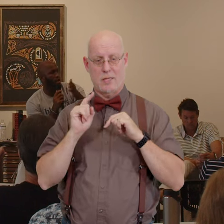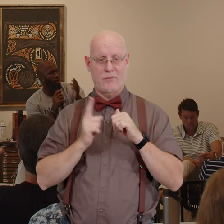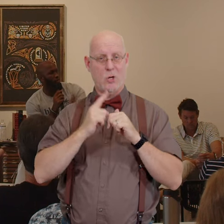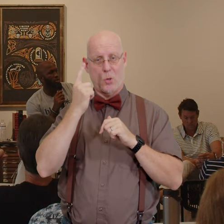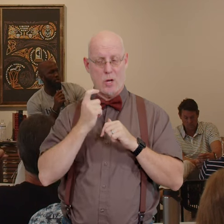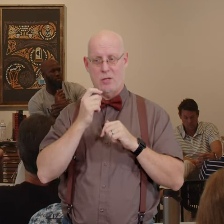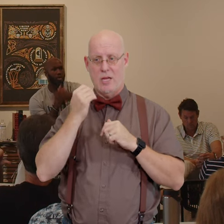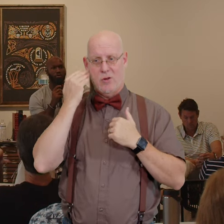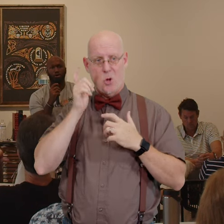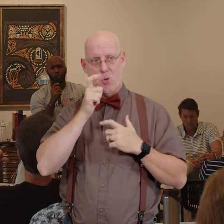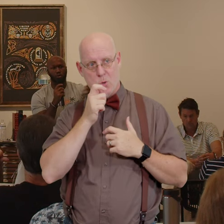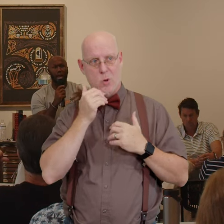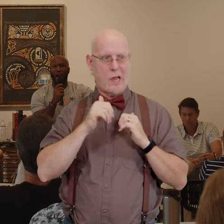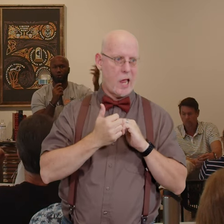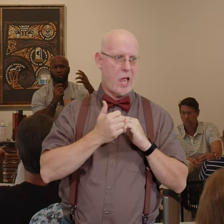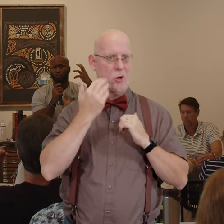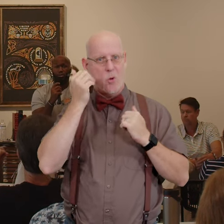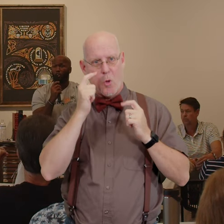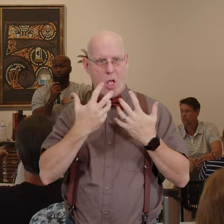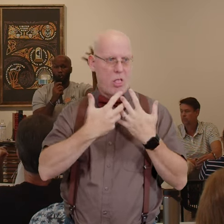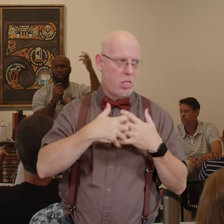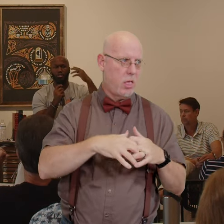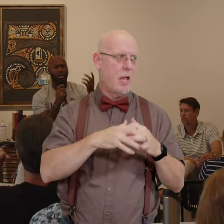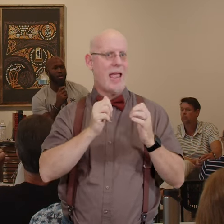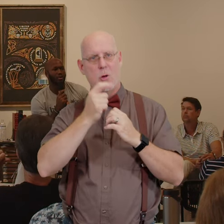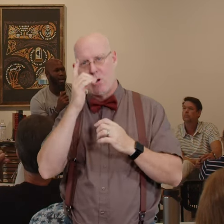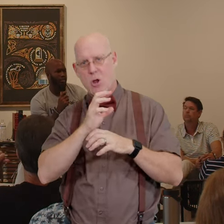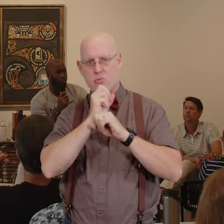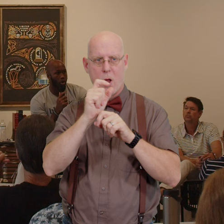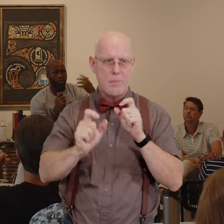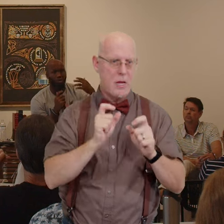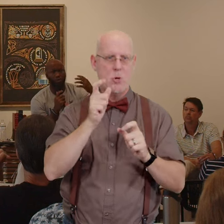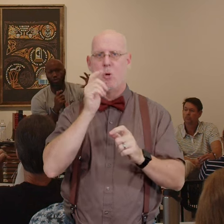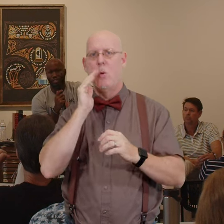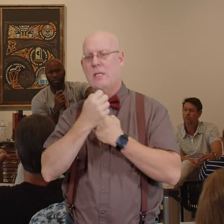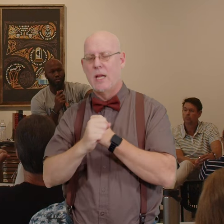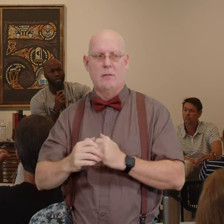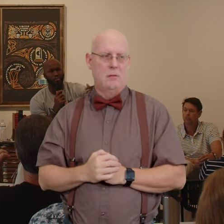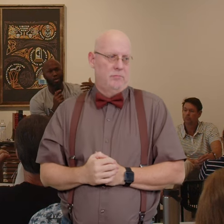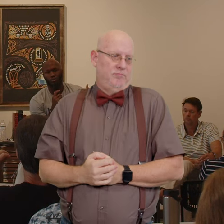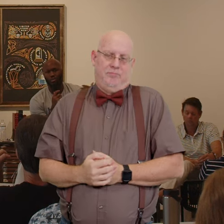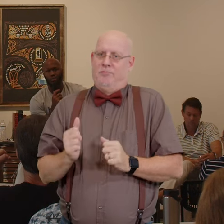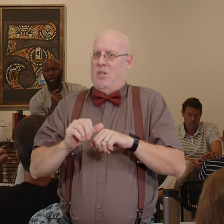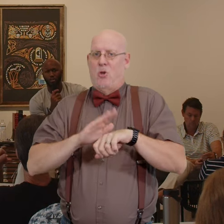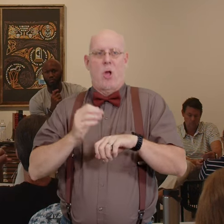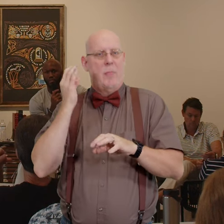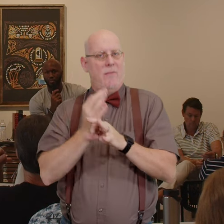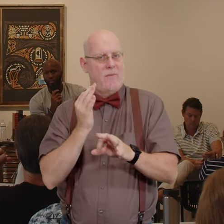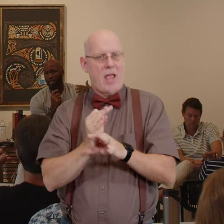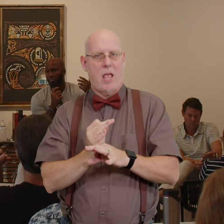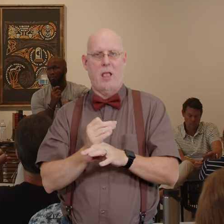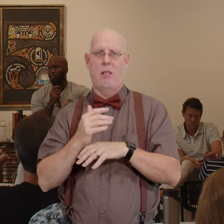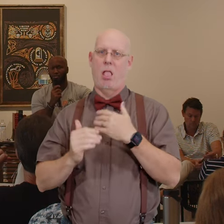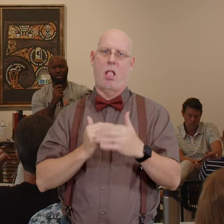that first question, if we don't know who or how, and we don't know all the workings of how God is drawing people, who he's going to save, we're still called to be faithful.